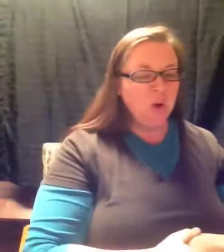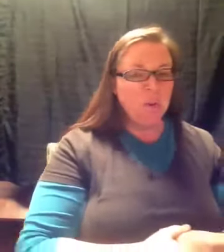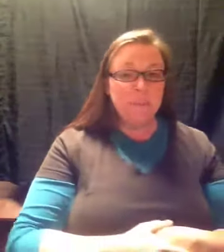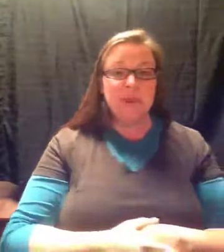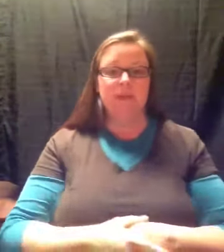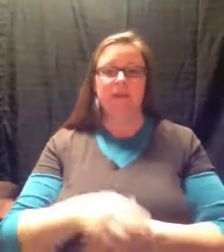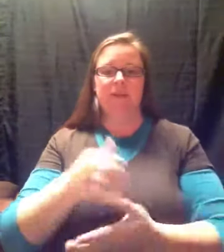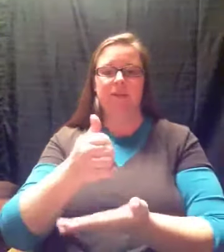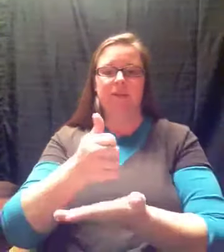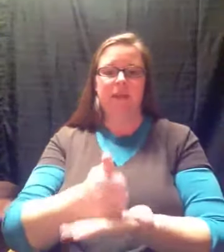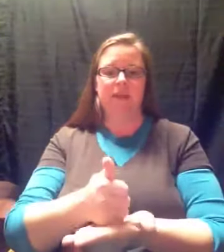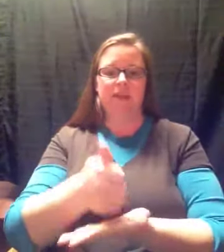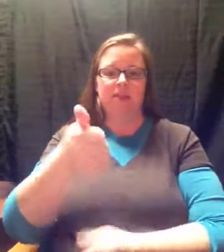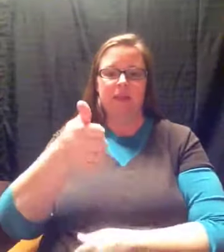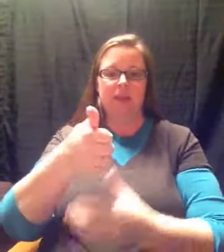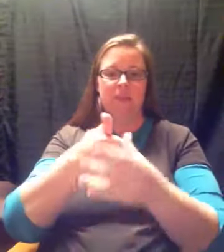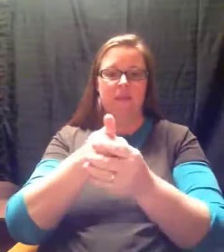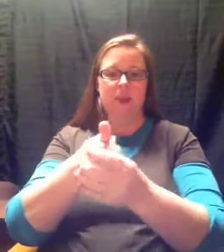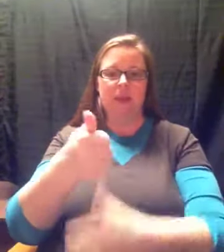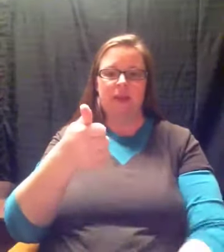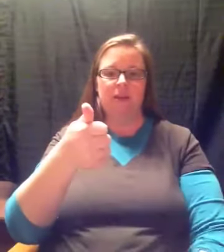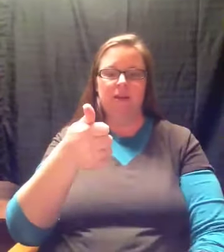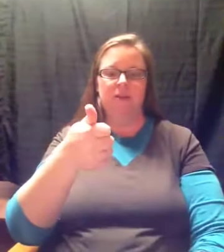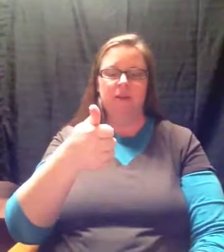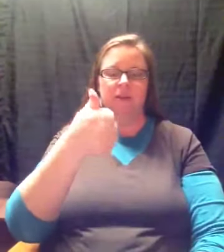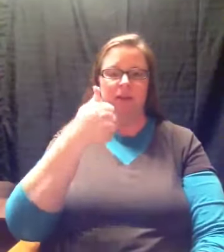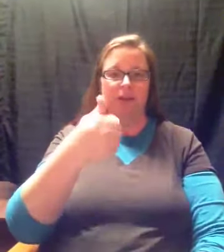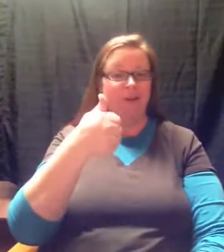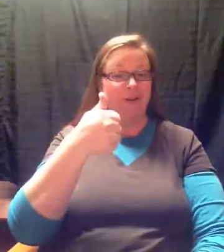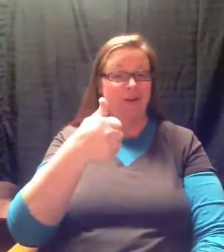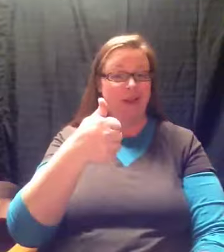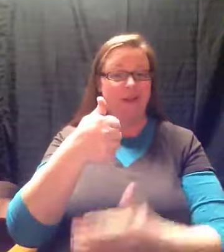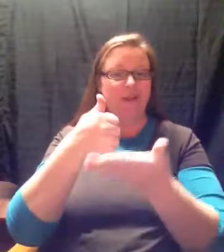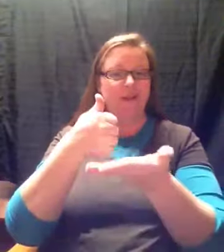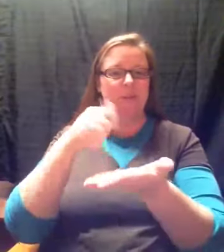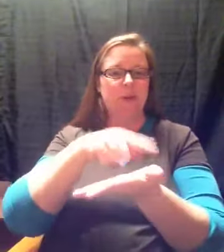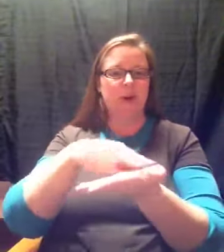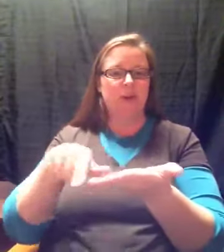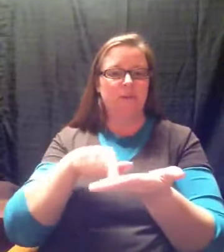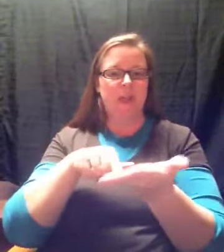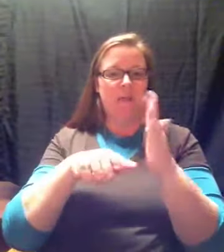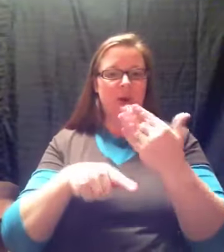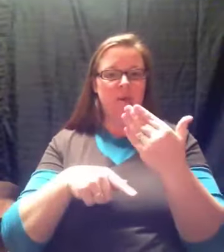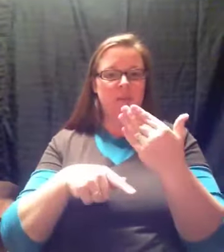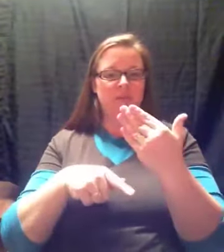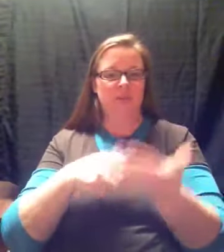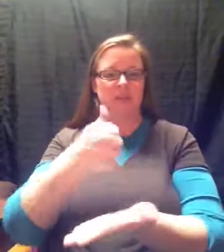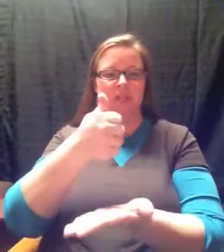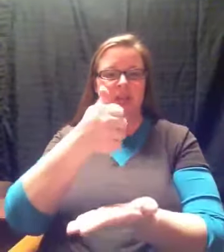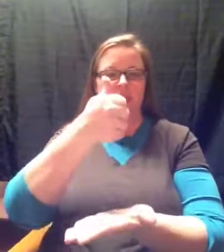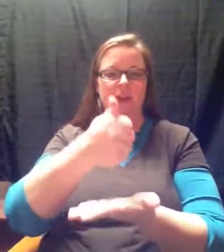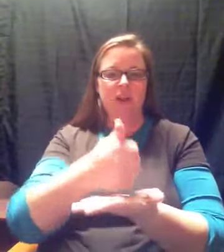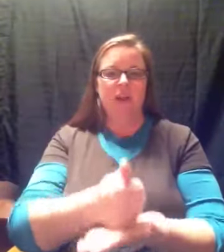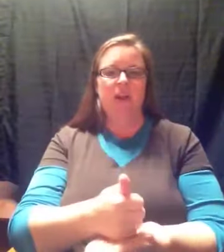Hope. You take this thumb hand, like you're going okay, put it on your flat palm with your fingers together, and